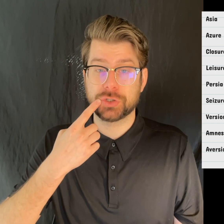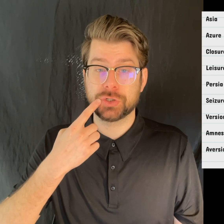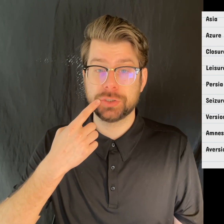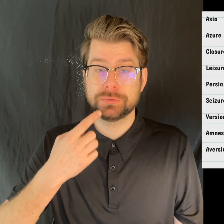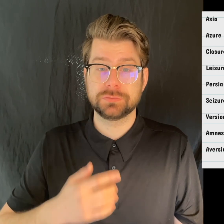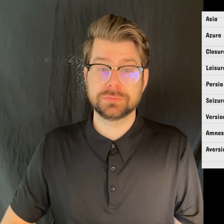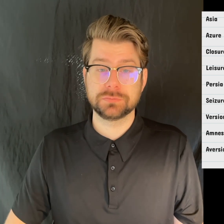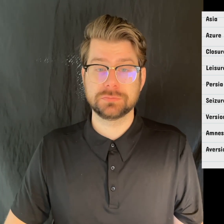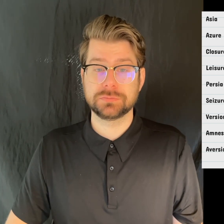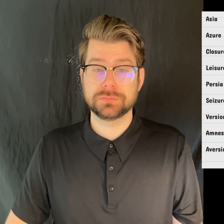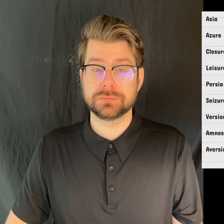leisure,